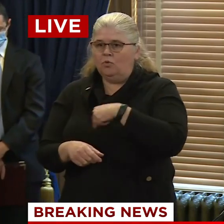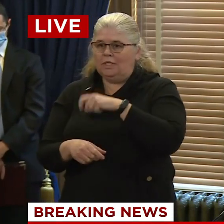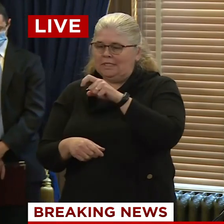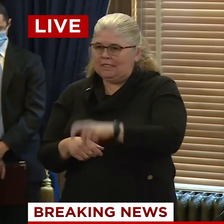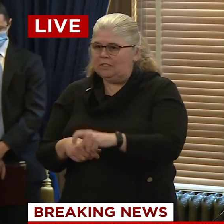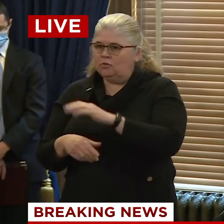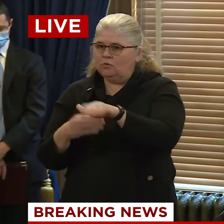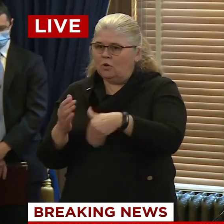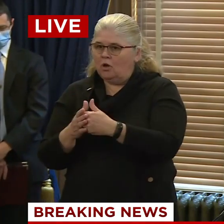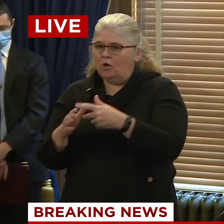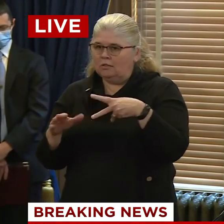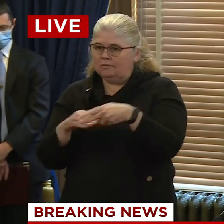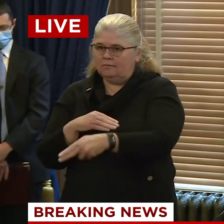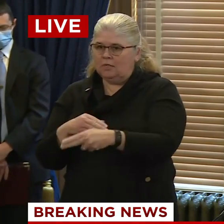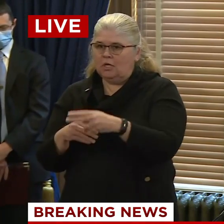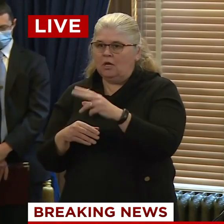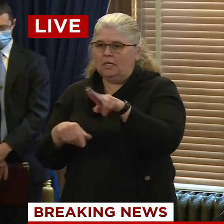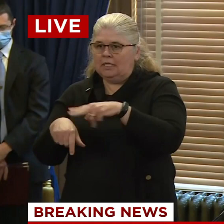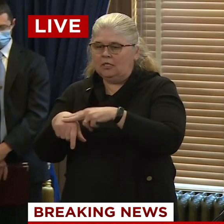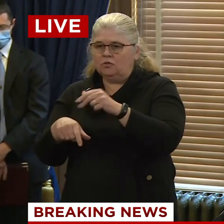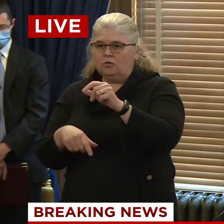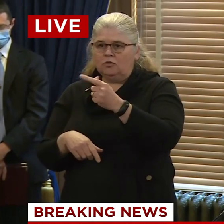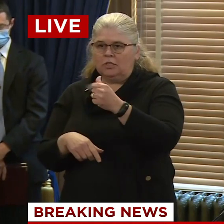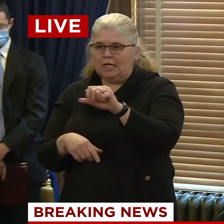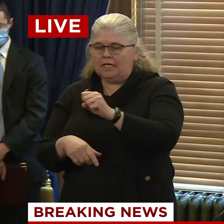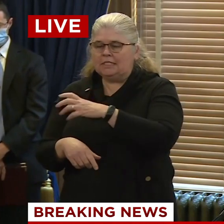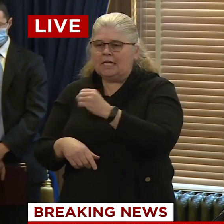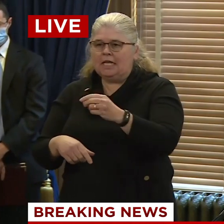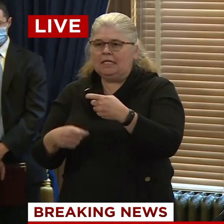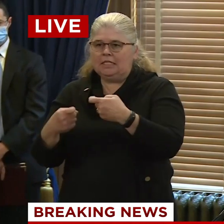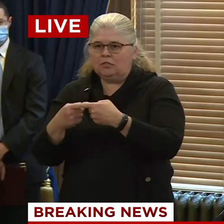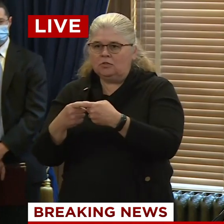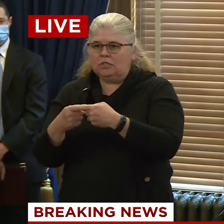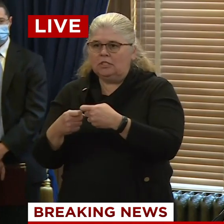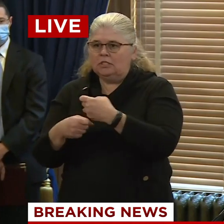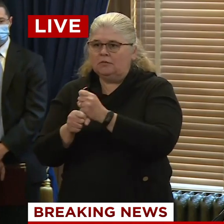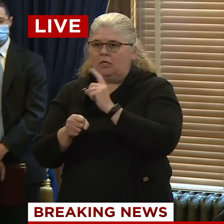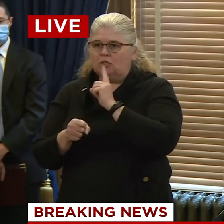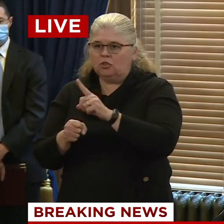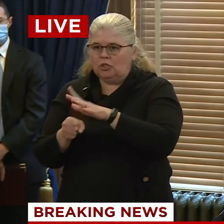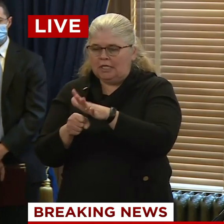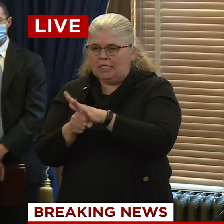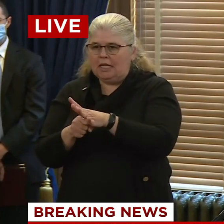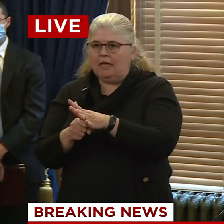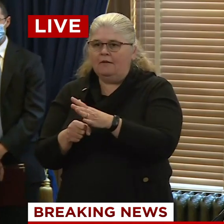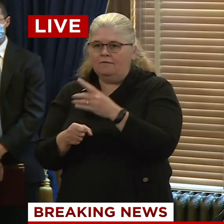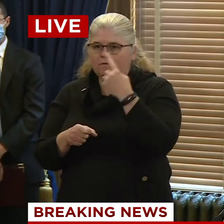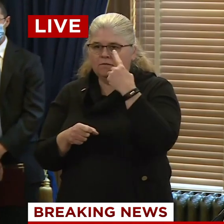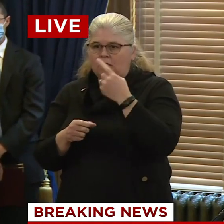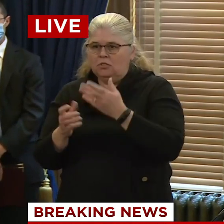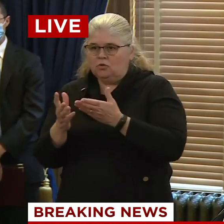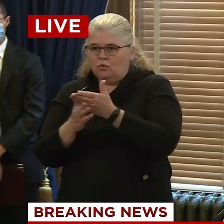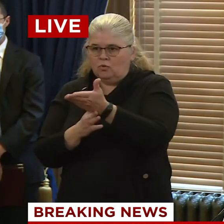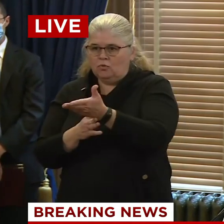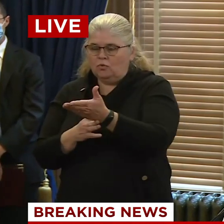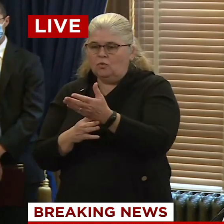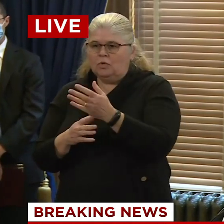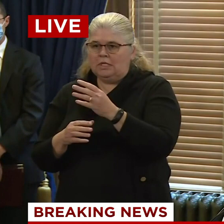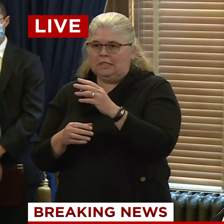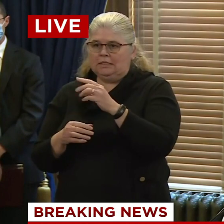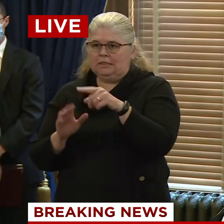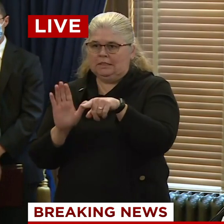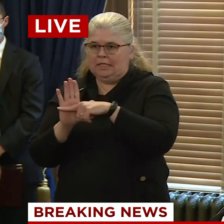must cut back on natural gas and electricity usage now to ensure we have enough available to make it through these